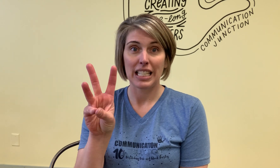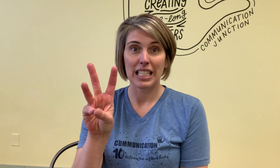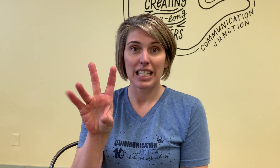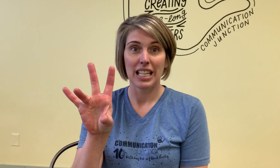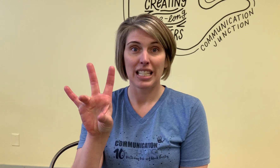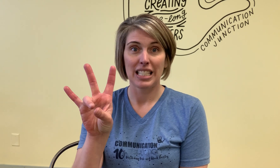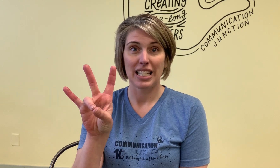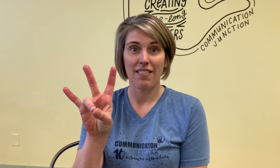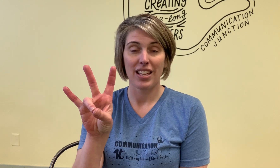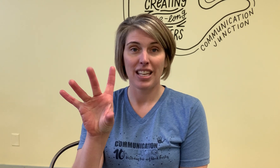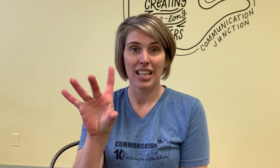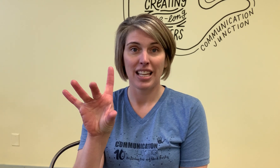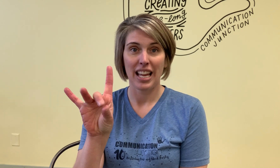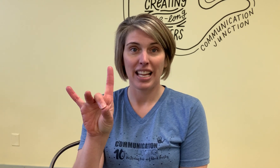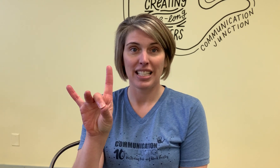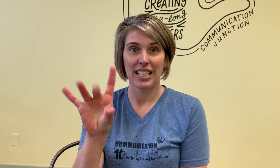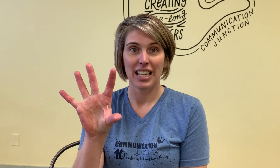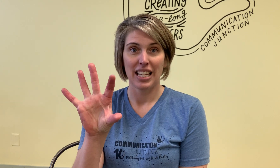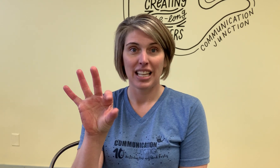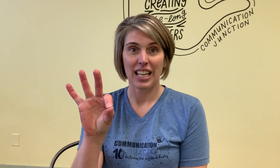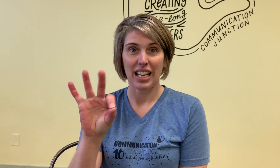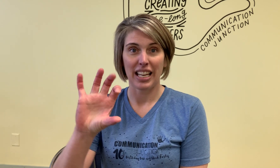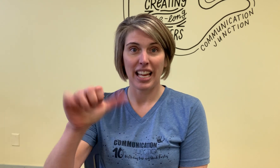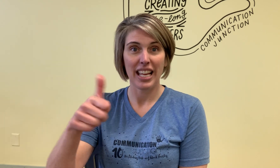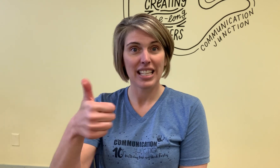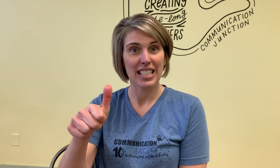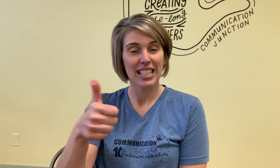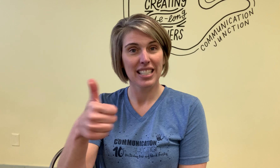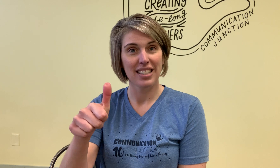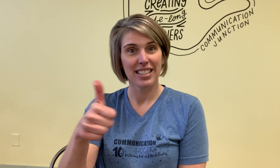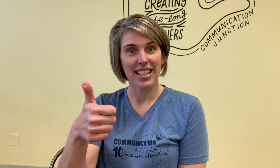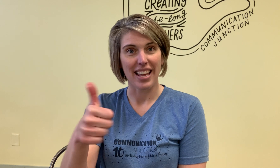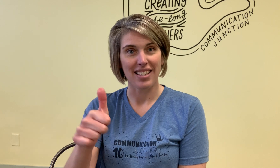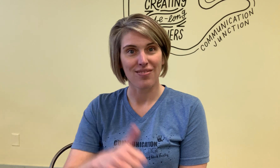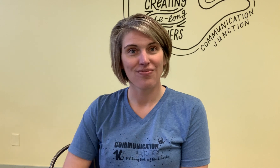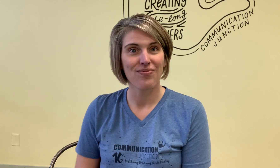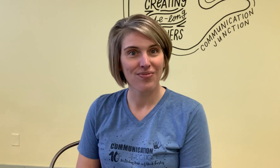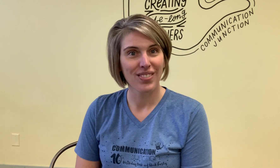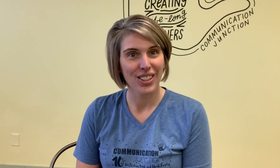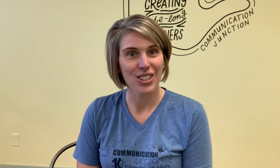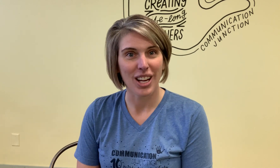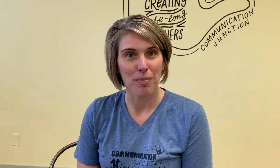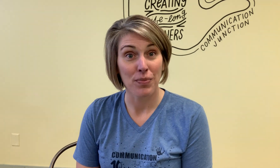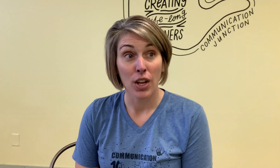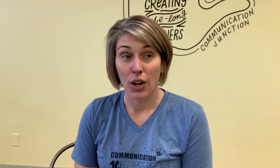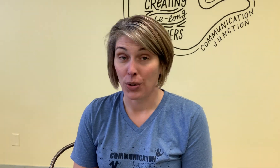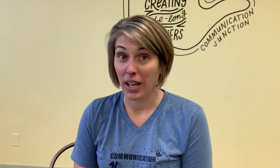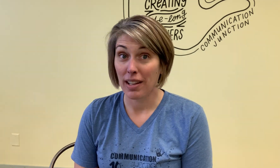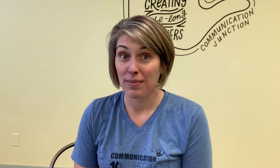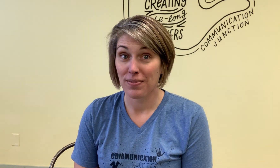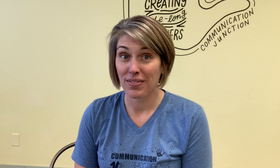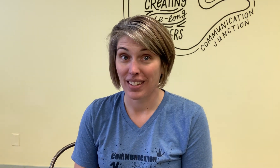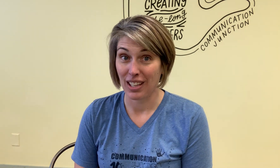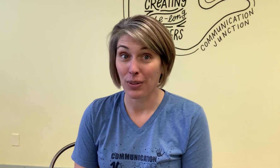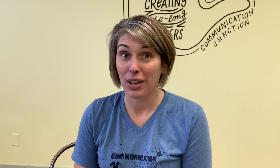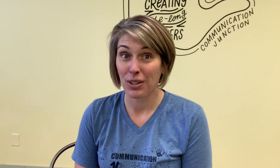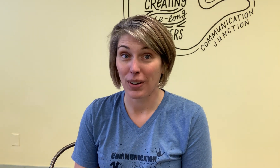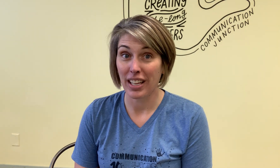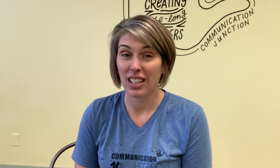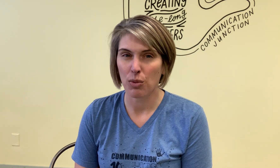6, 7, 8, 9, and 10. Good job. Okay, here we go. You ready?